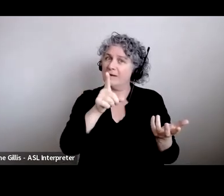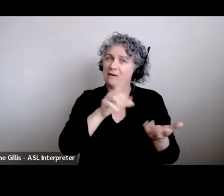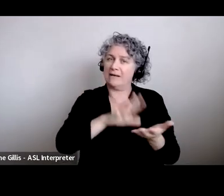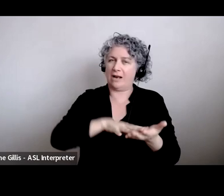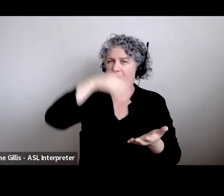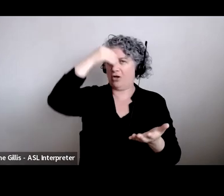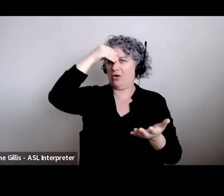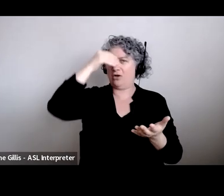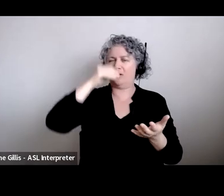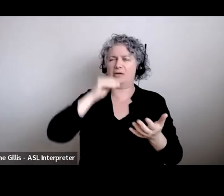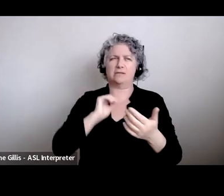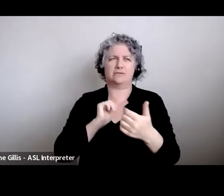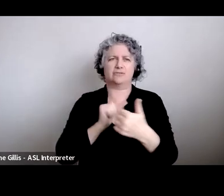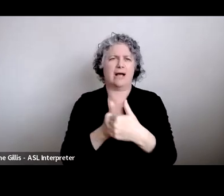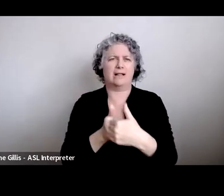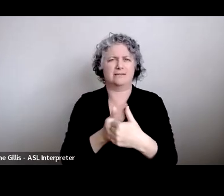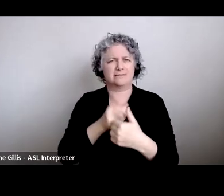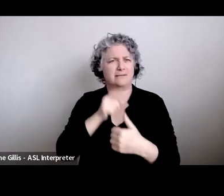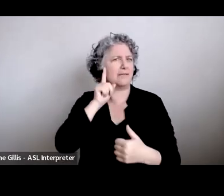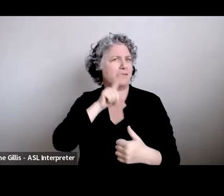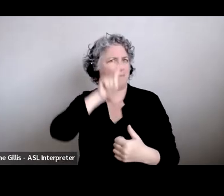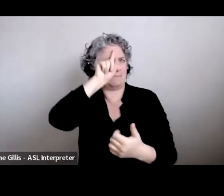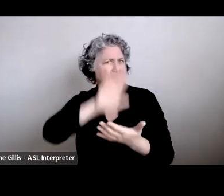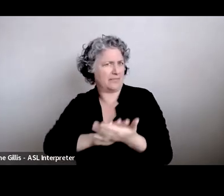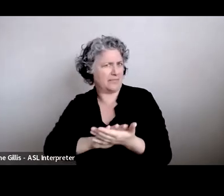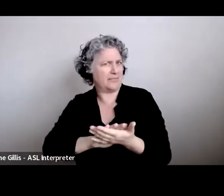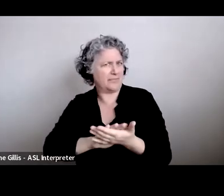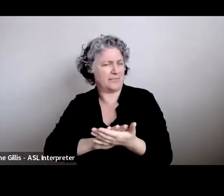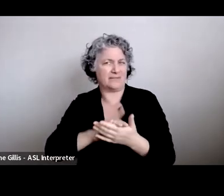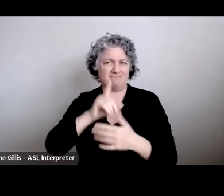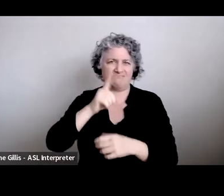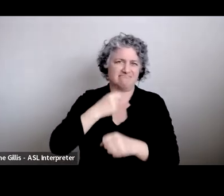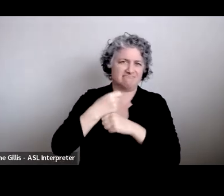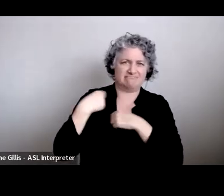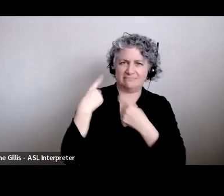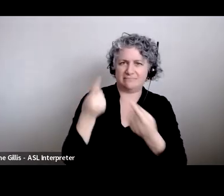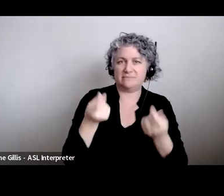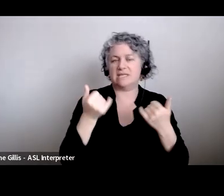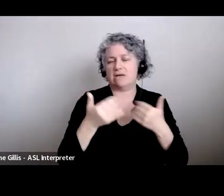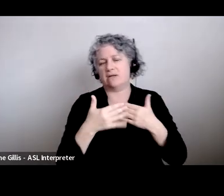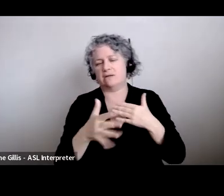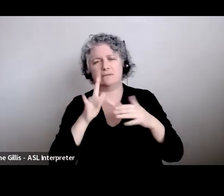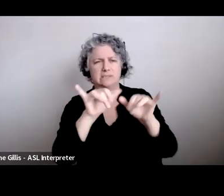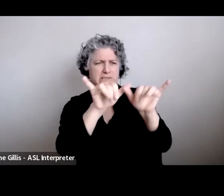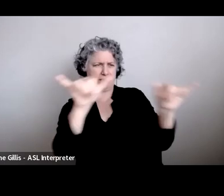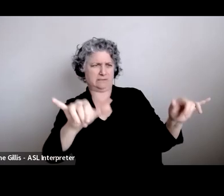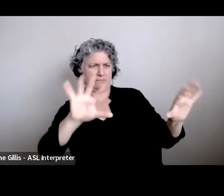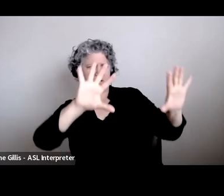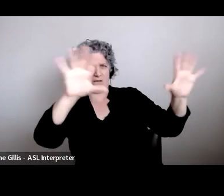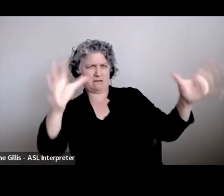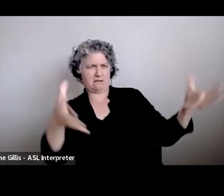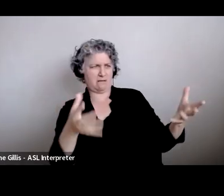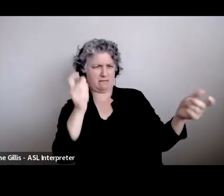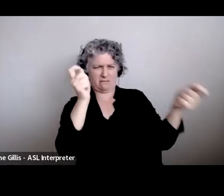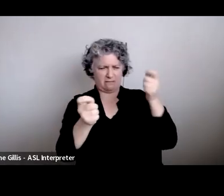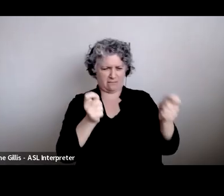challenged that fundamental myth in the past year, and that means now we can look at all the systems that fed into it.